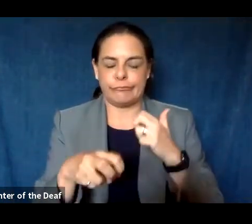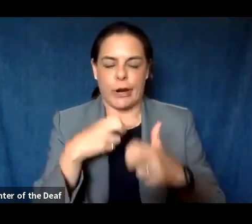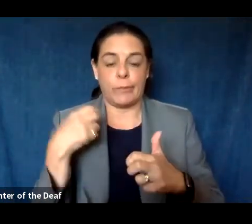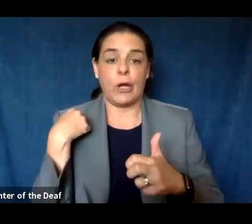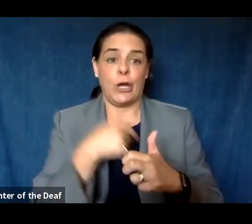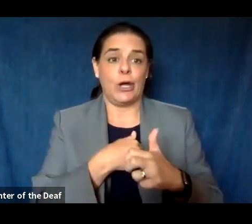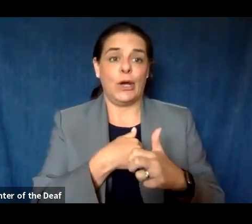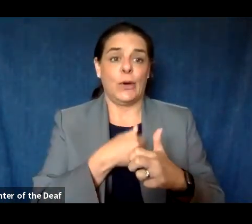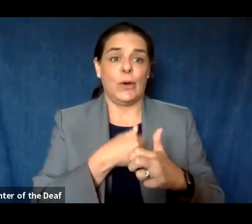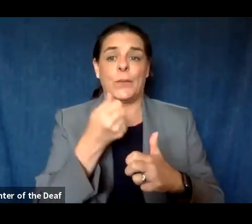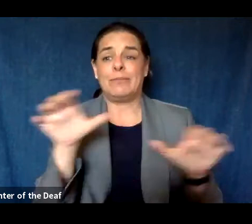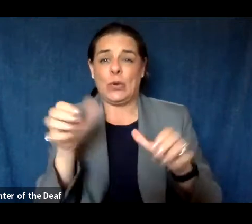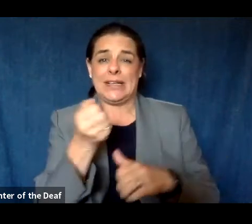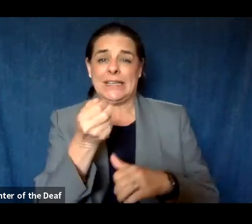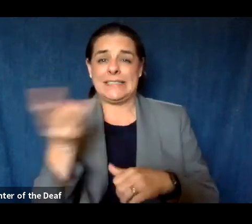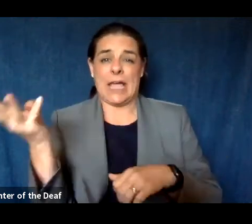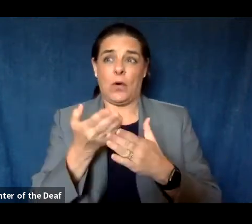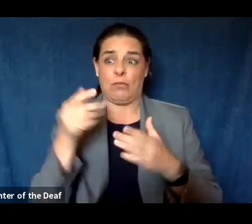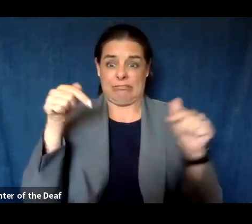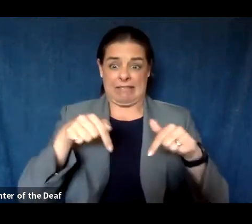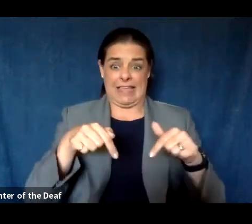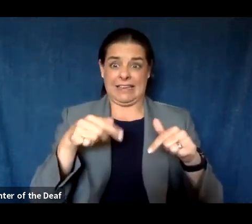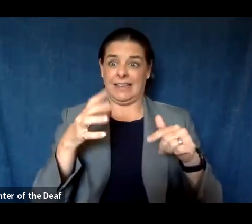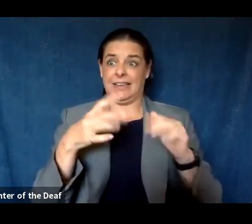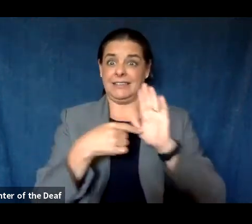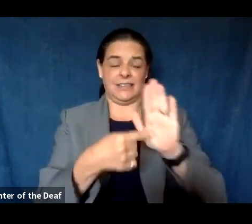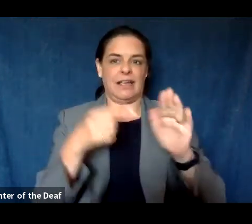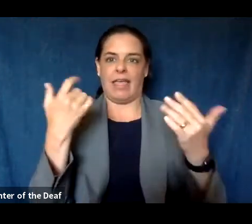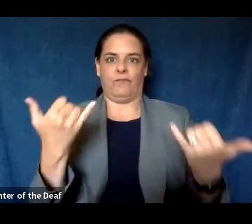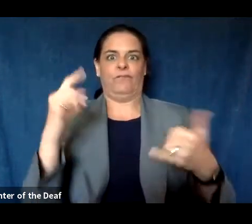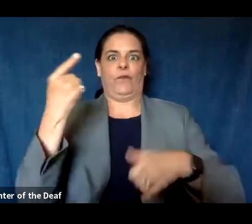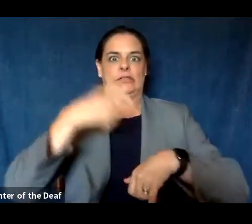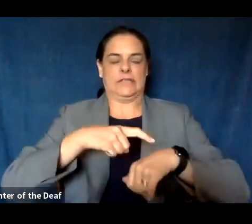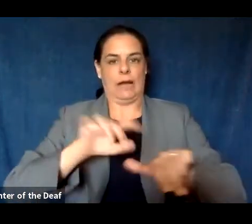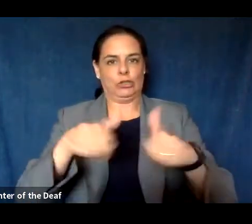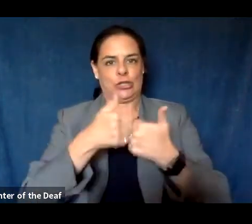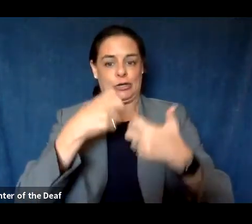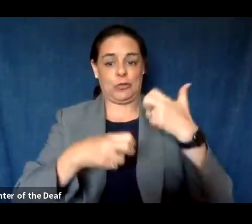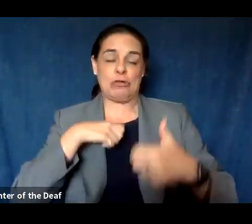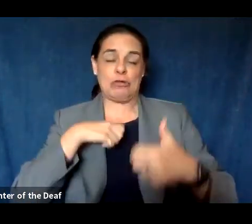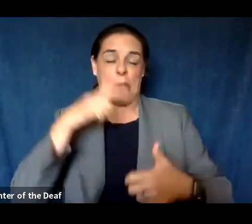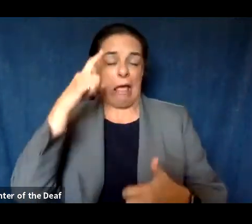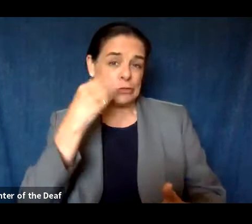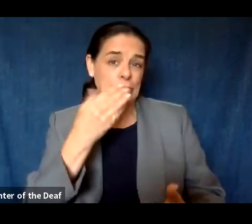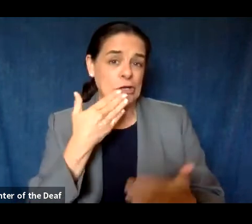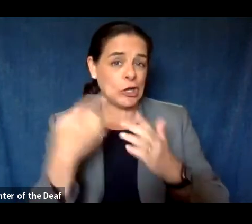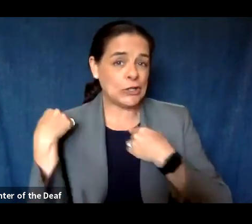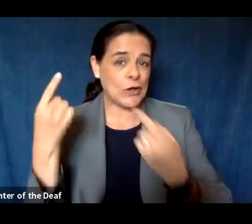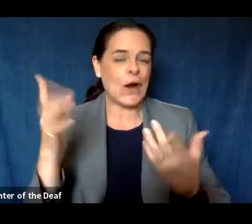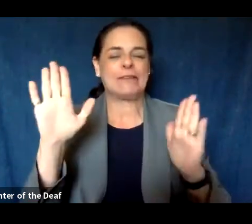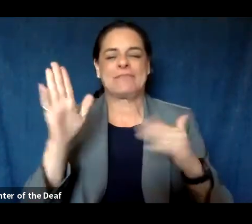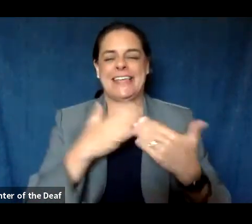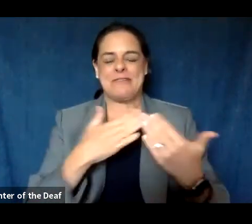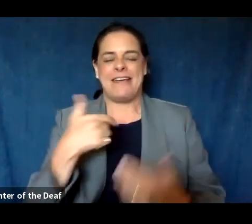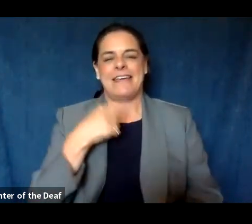doing several of these, and this is the first time we've had a challenge that we couldn't resolve. So I think we have a pretty good track record. So anyway, I'm